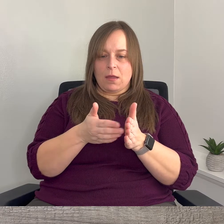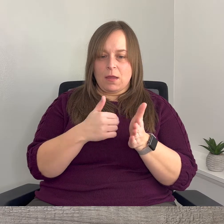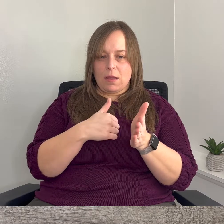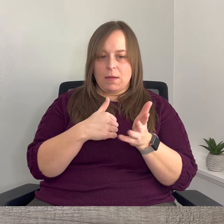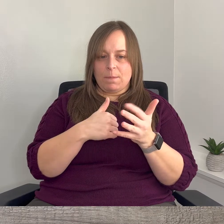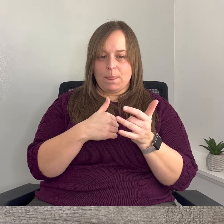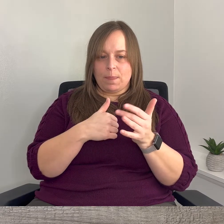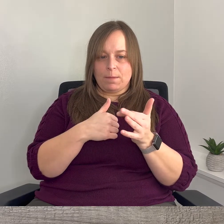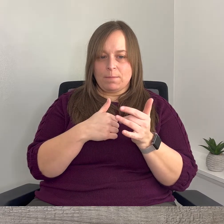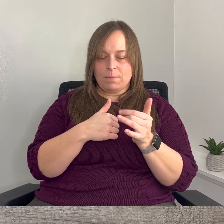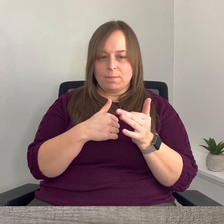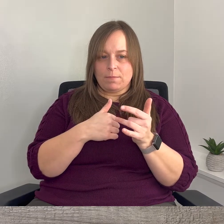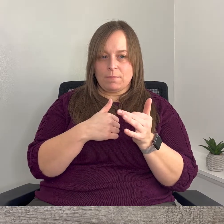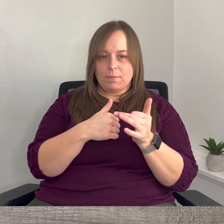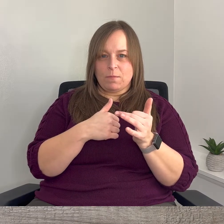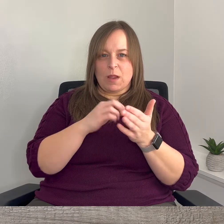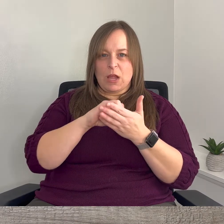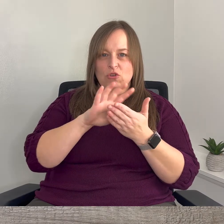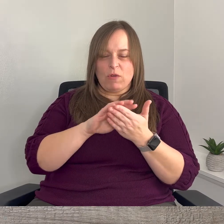I